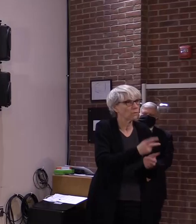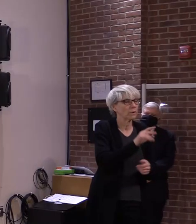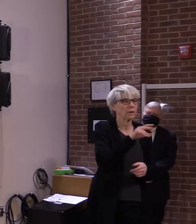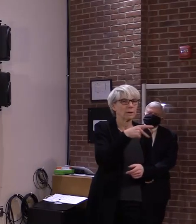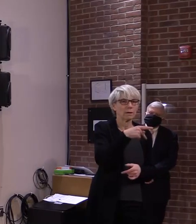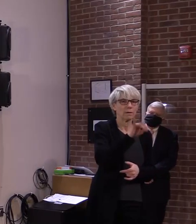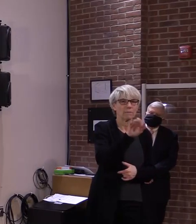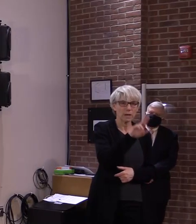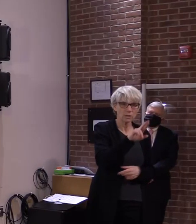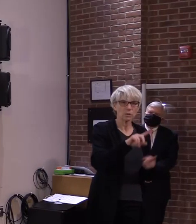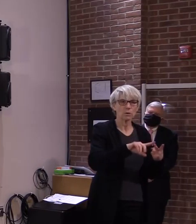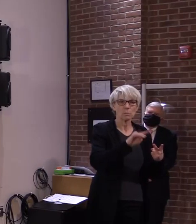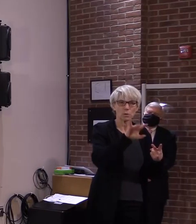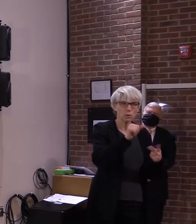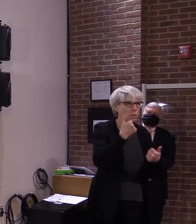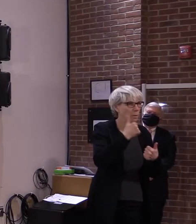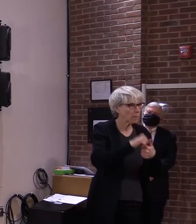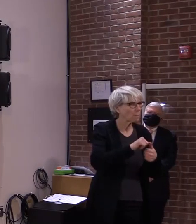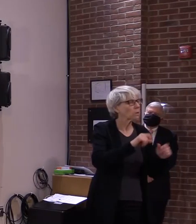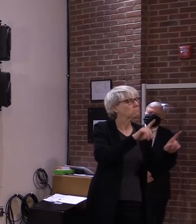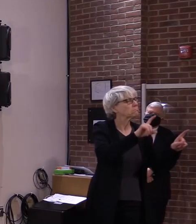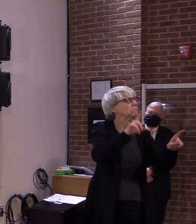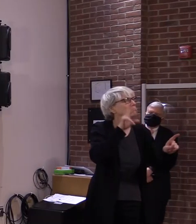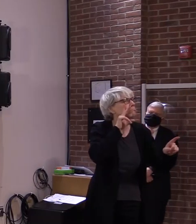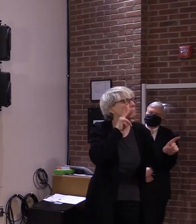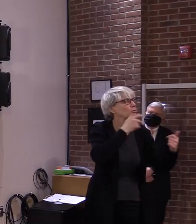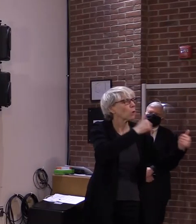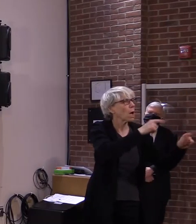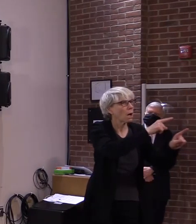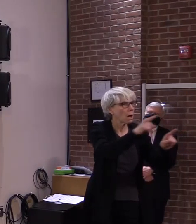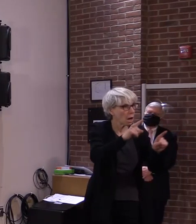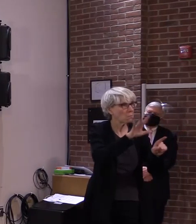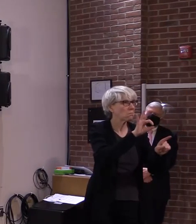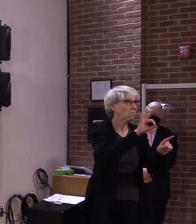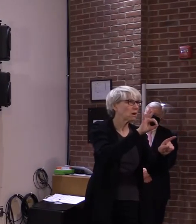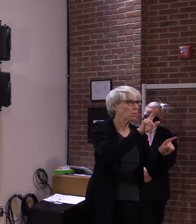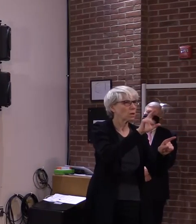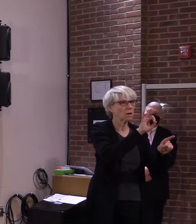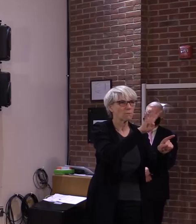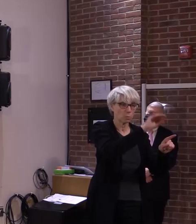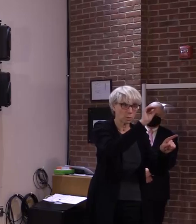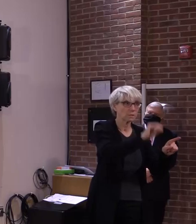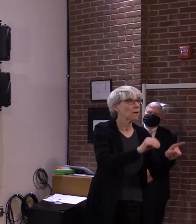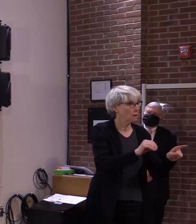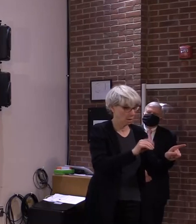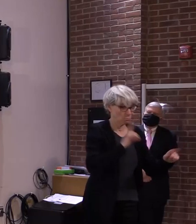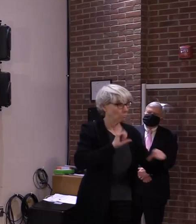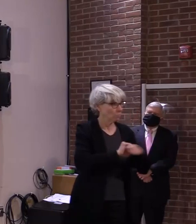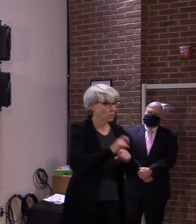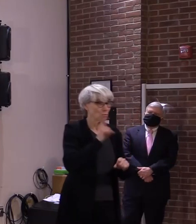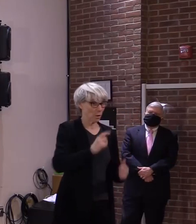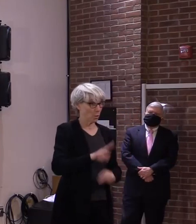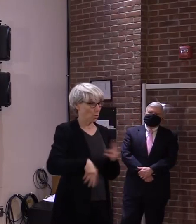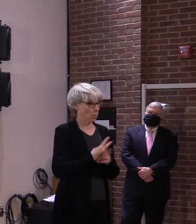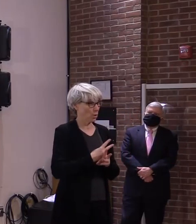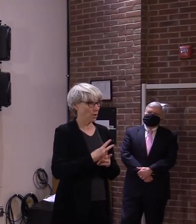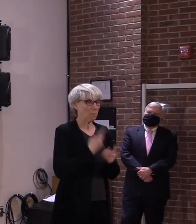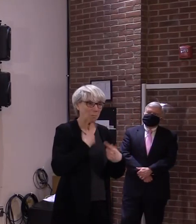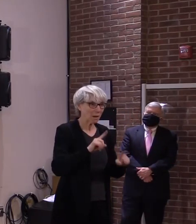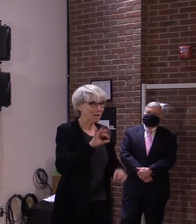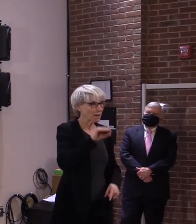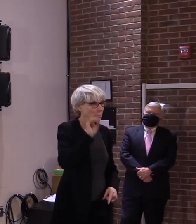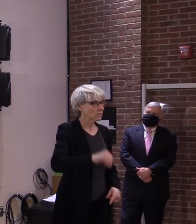real-world circumstances. Please, though, make sure your take-home message is not that one dose of